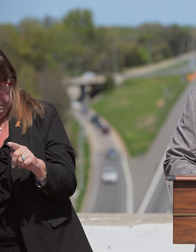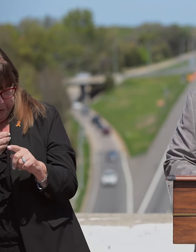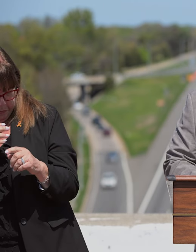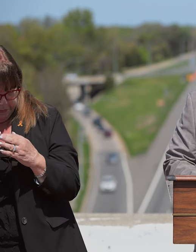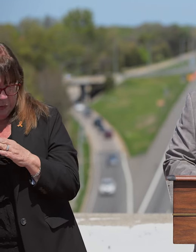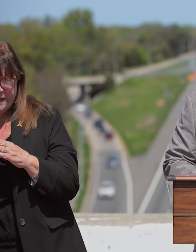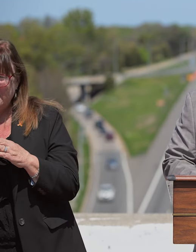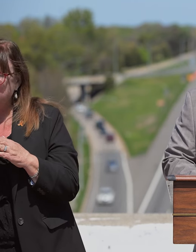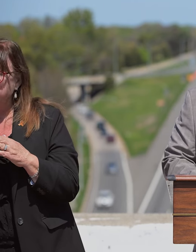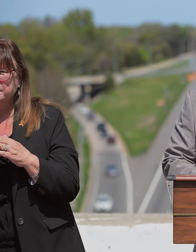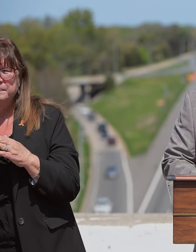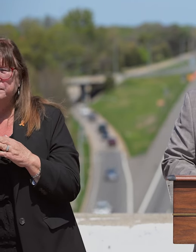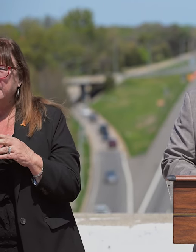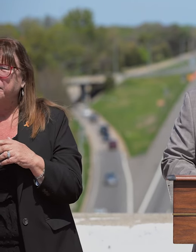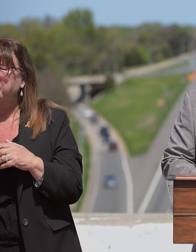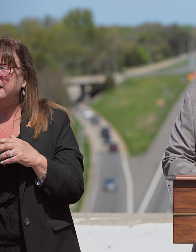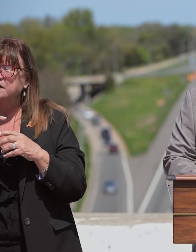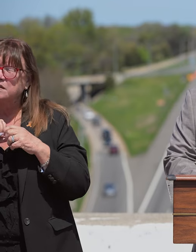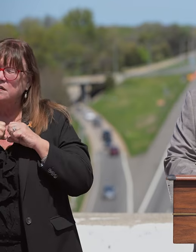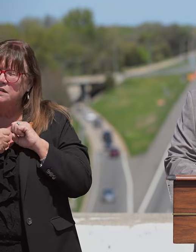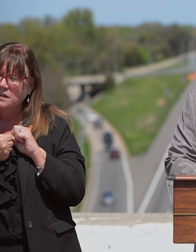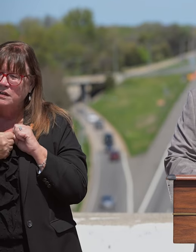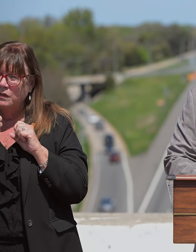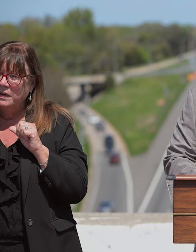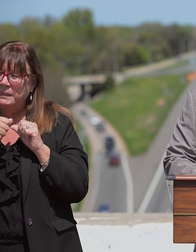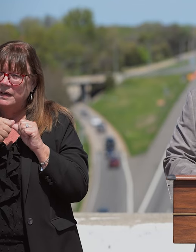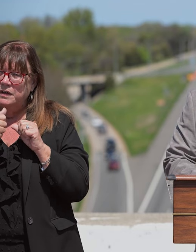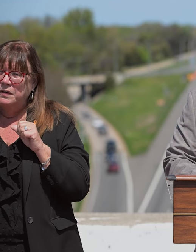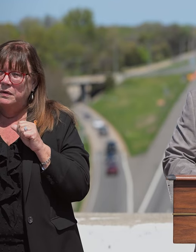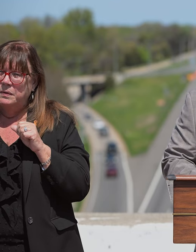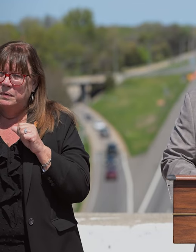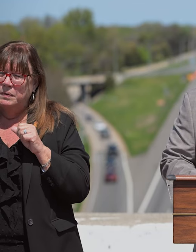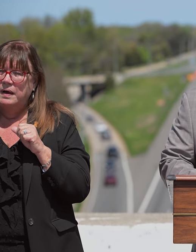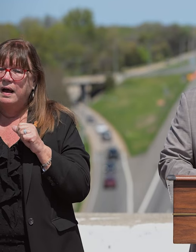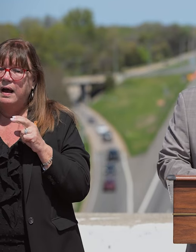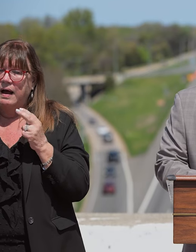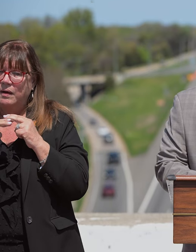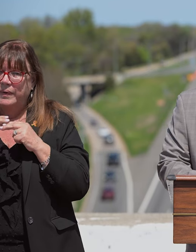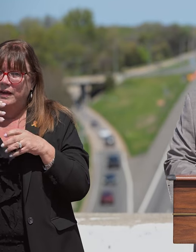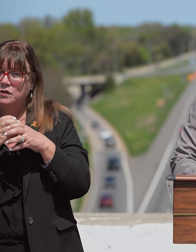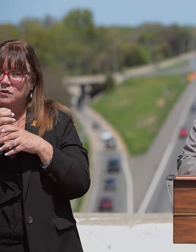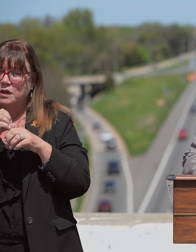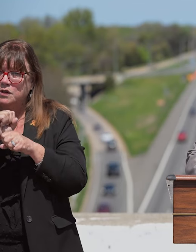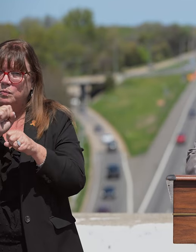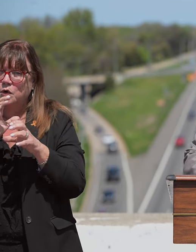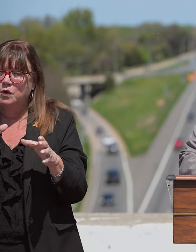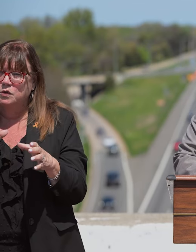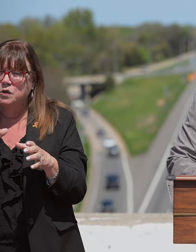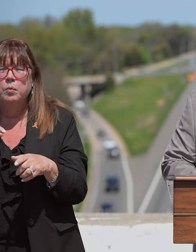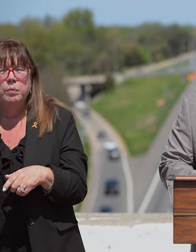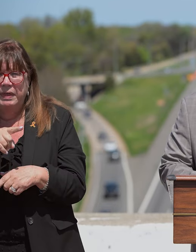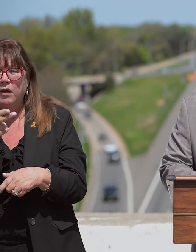community. These tragic reminders that highway construction workers are the